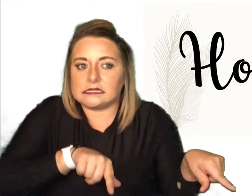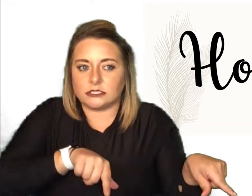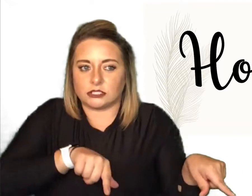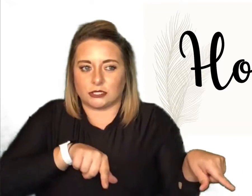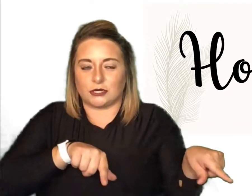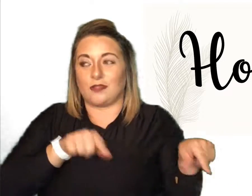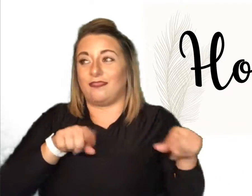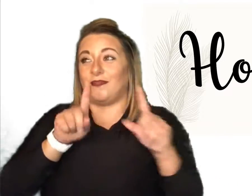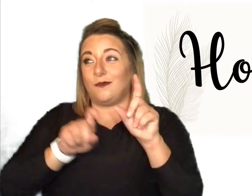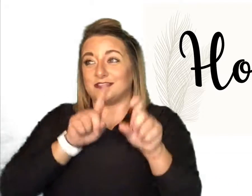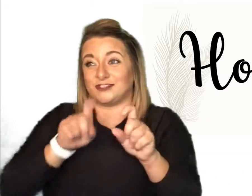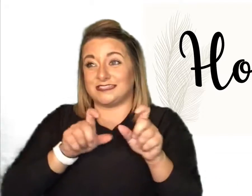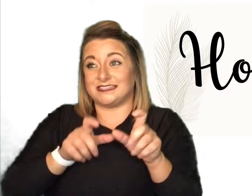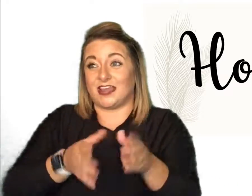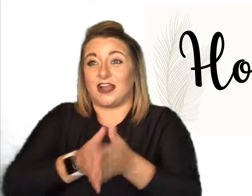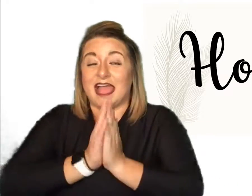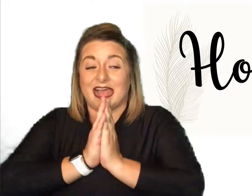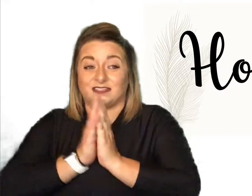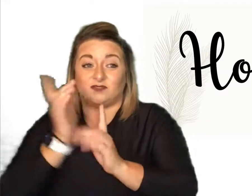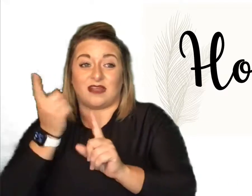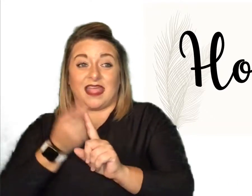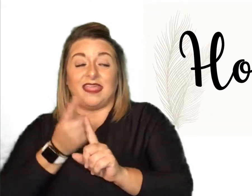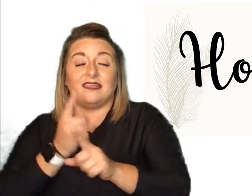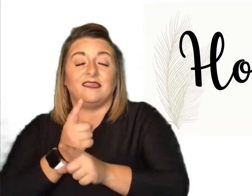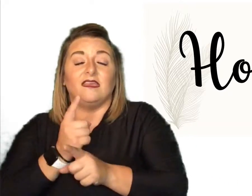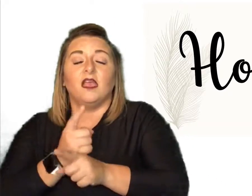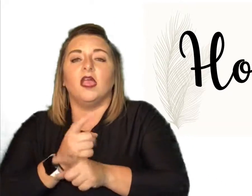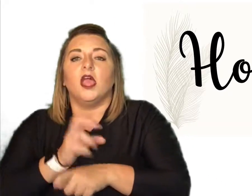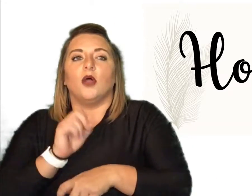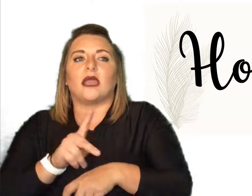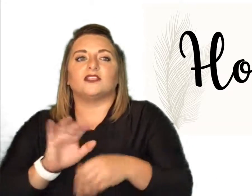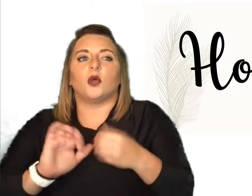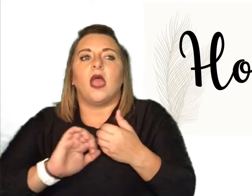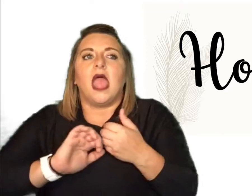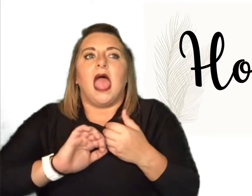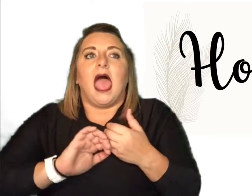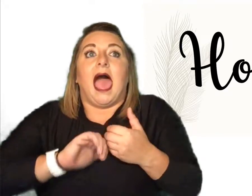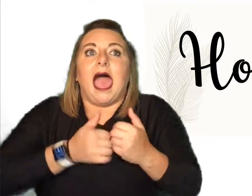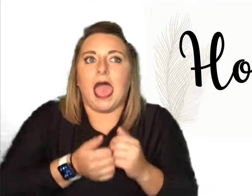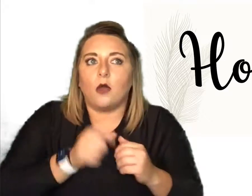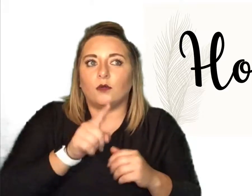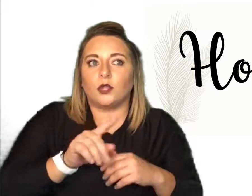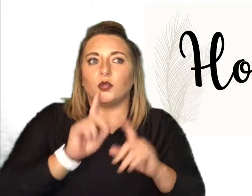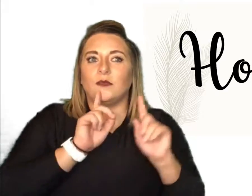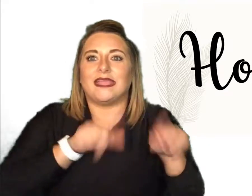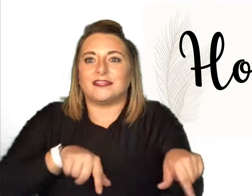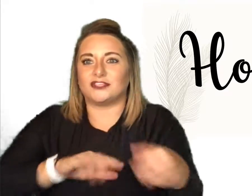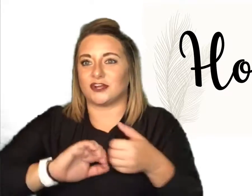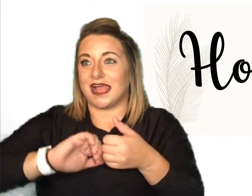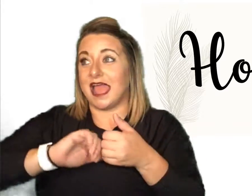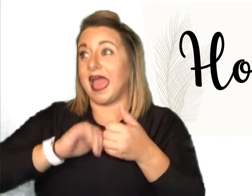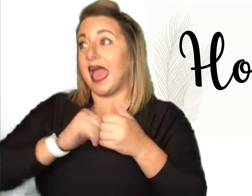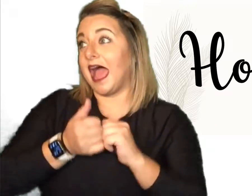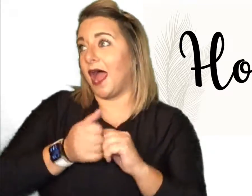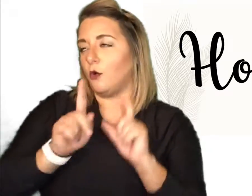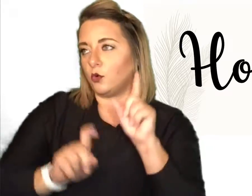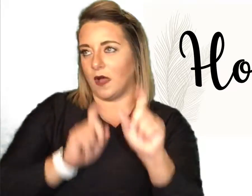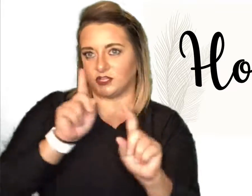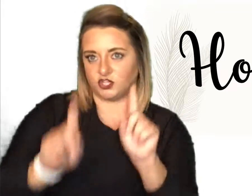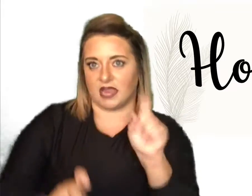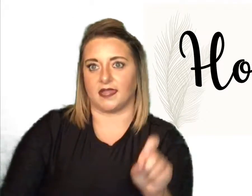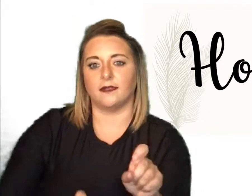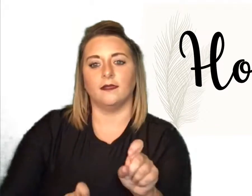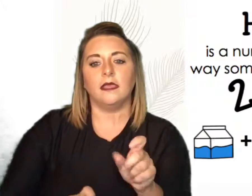to answer the questions that are asked, right? Okay, so how do you answer a